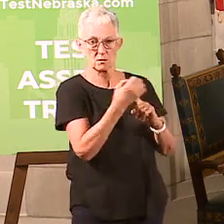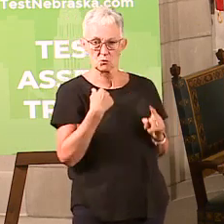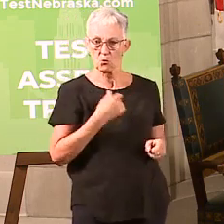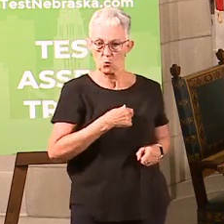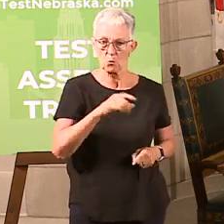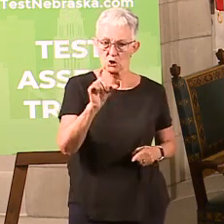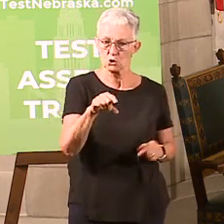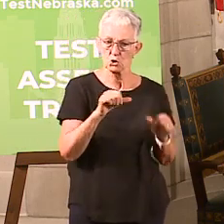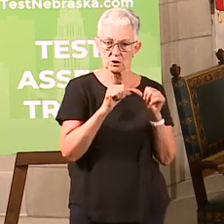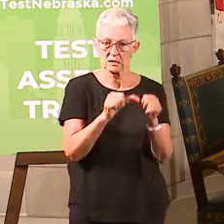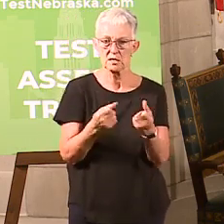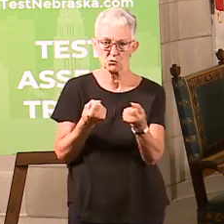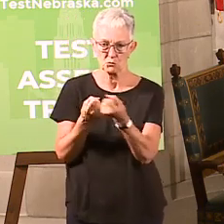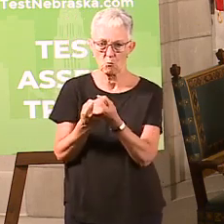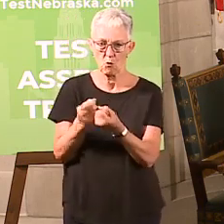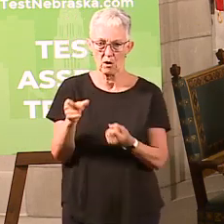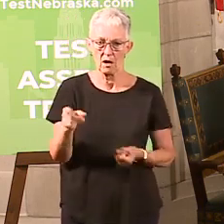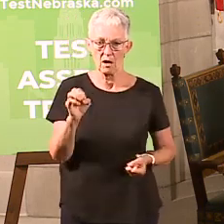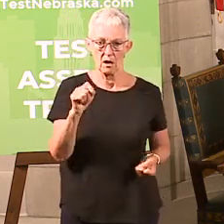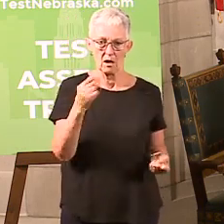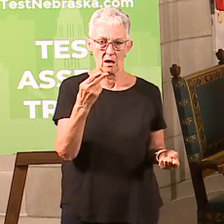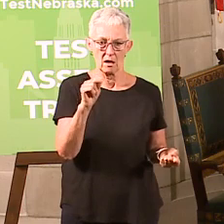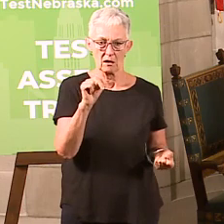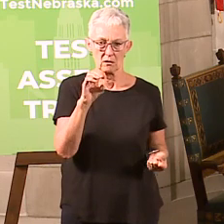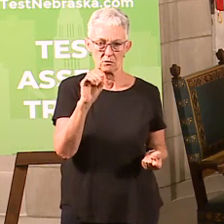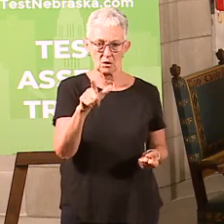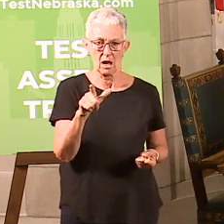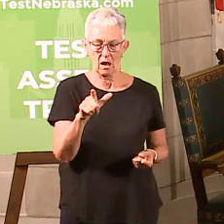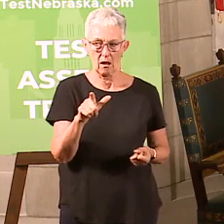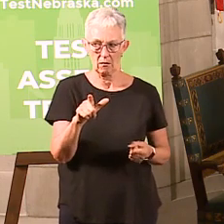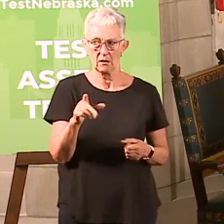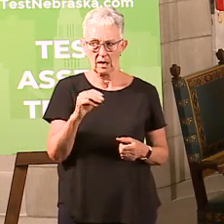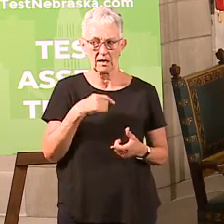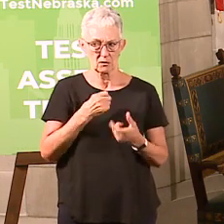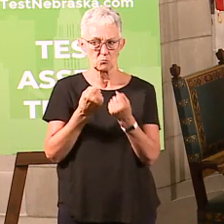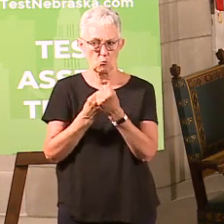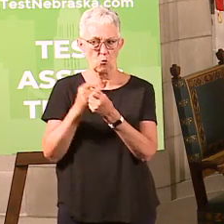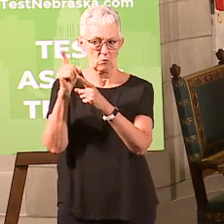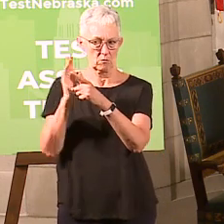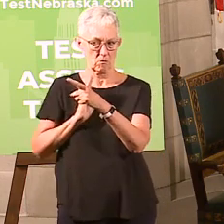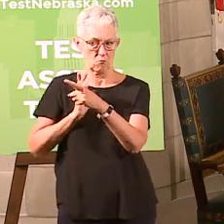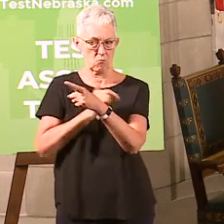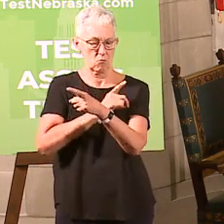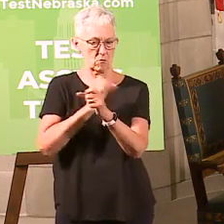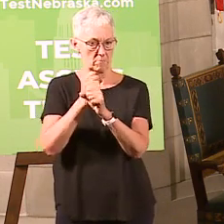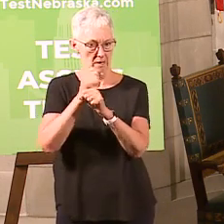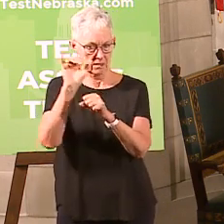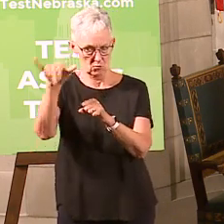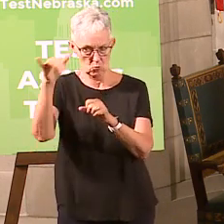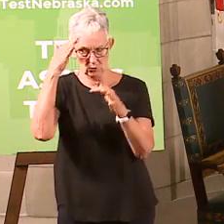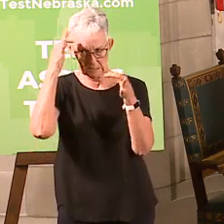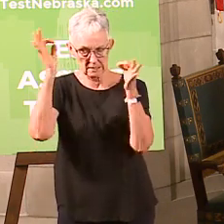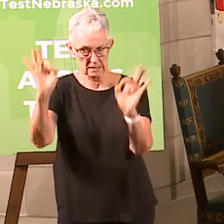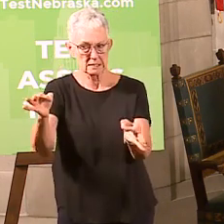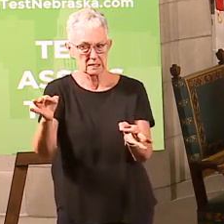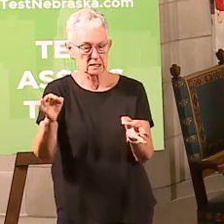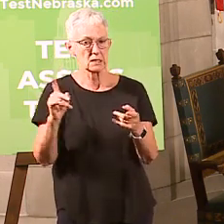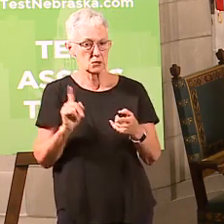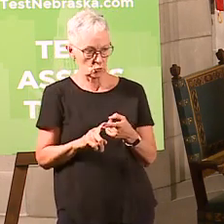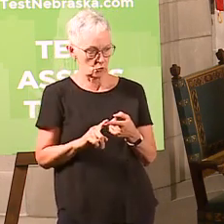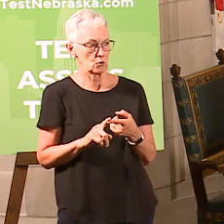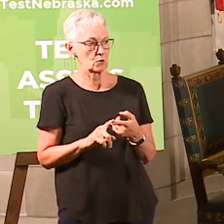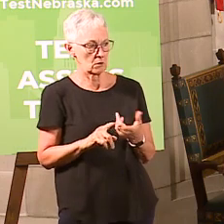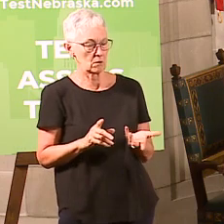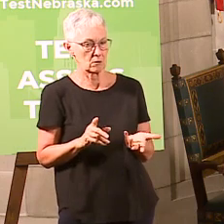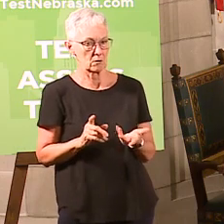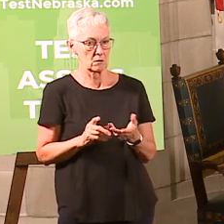at the Nebraska Environmental Trust. So I absolutely support the work of the board to be able to help them, get